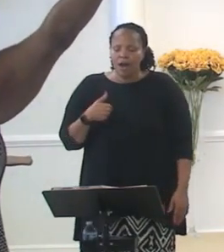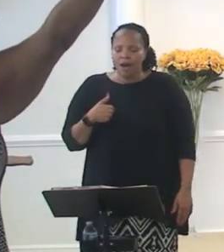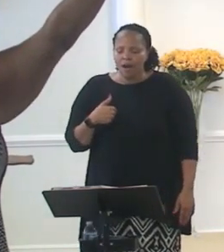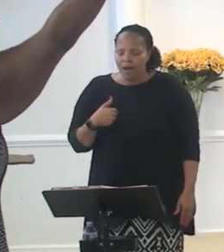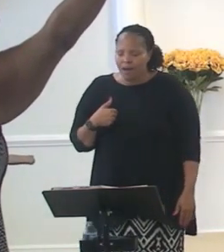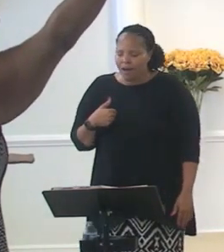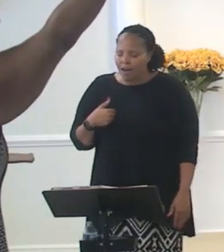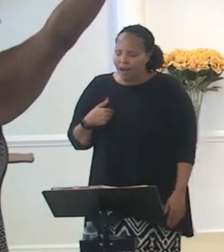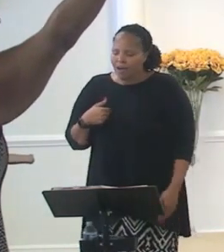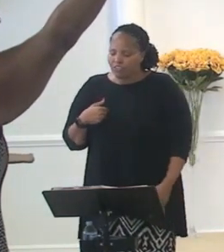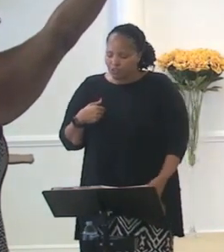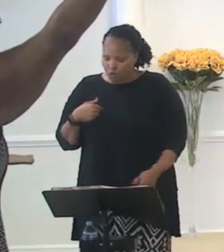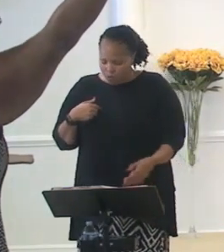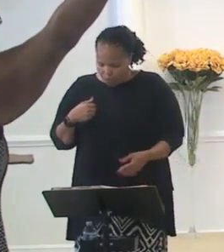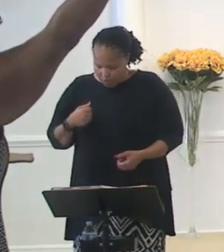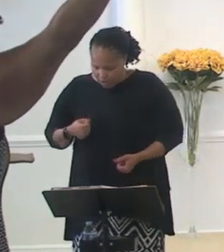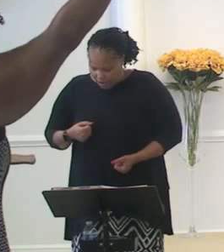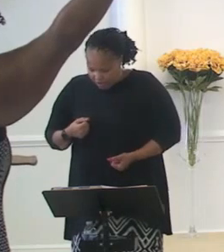Savior. I